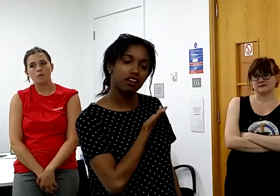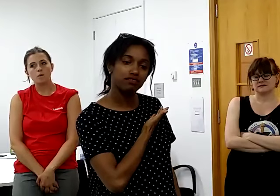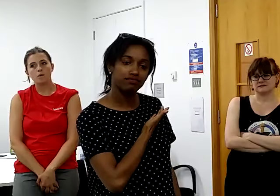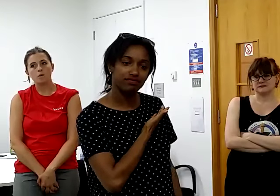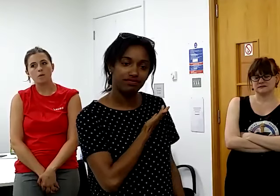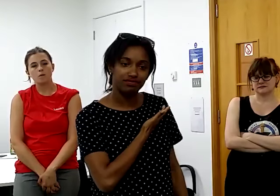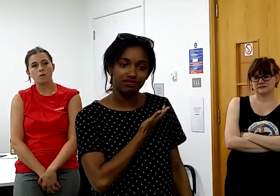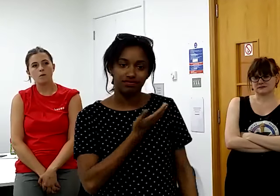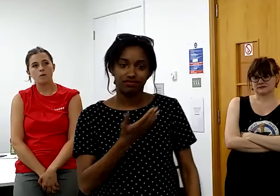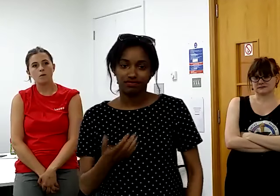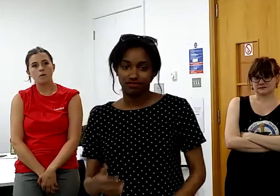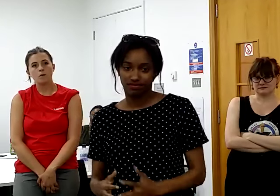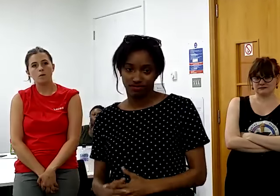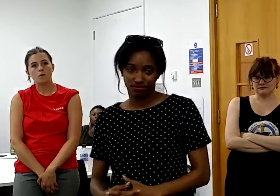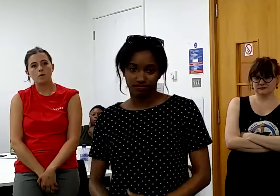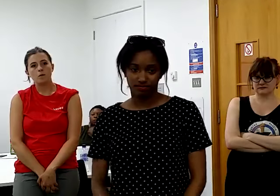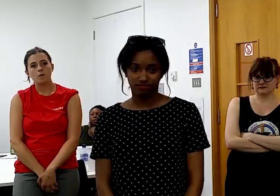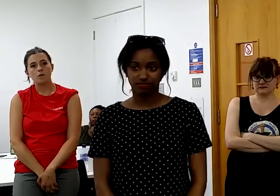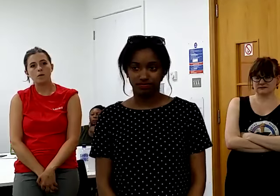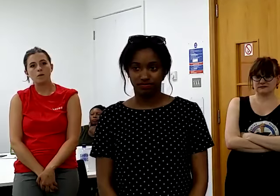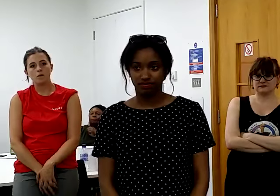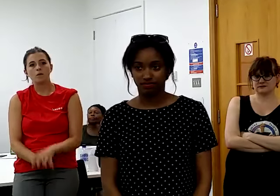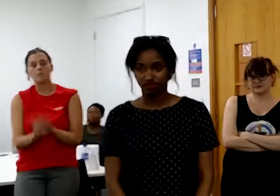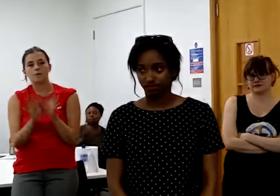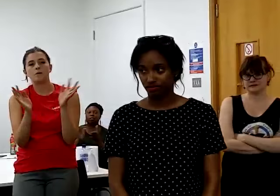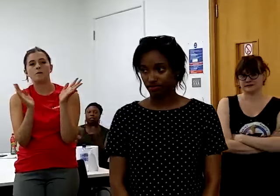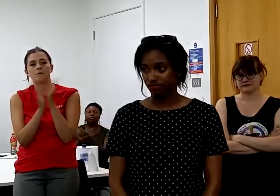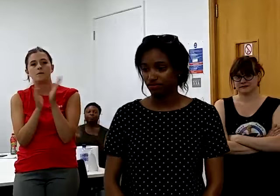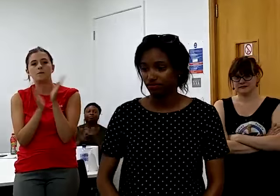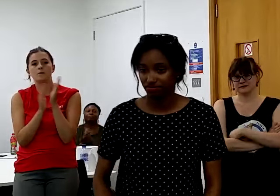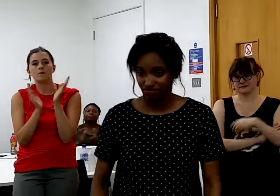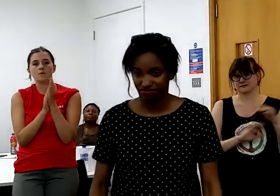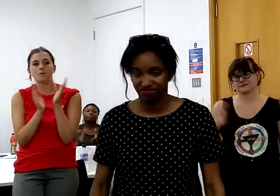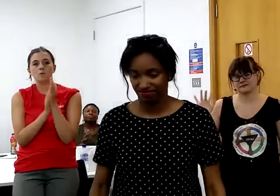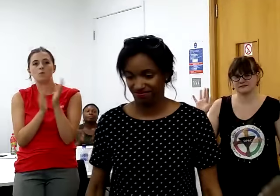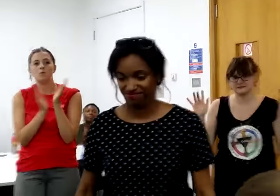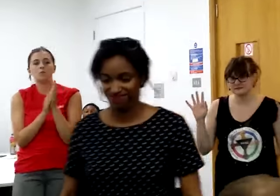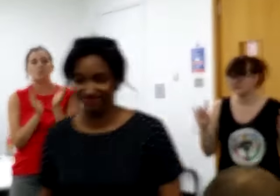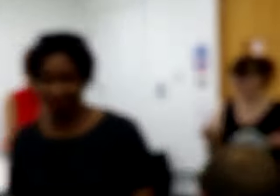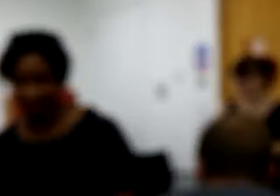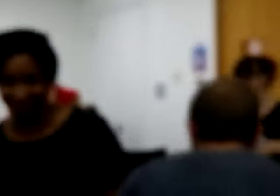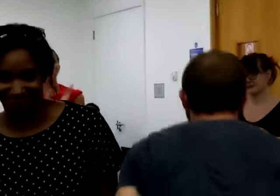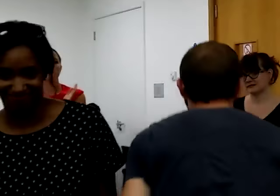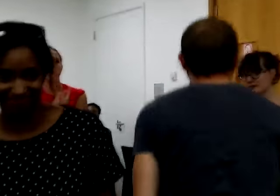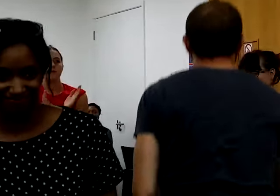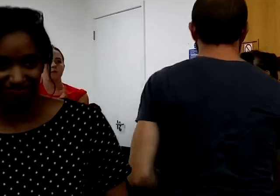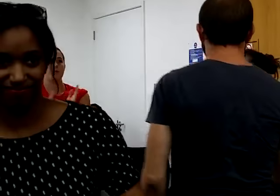Corbyn specific Facebook page for deaf people in accessing information. Yeah. Thank you.